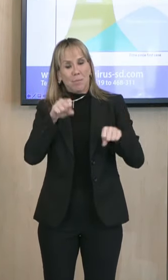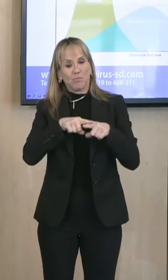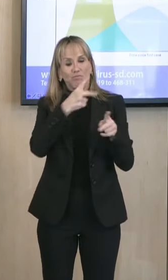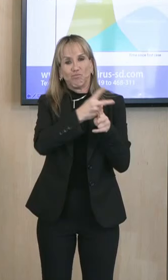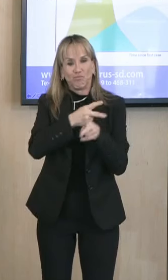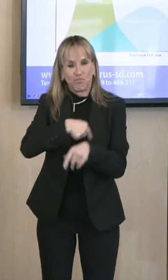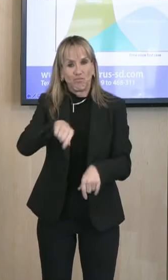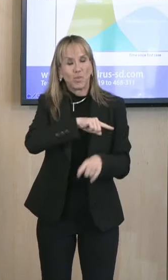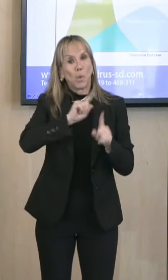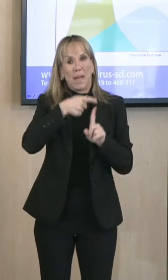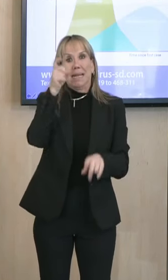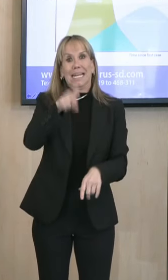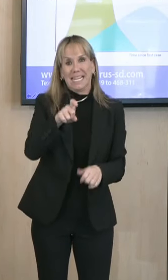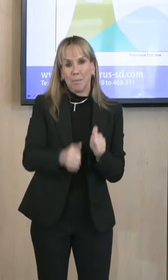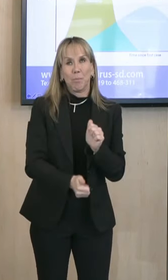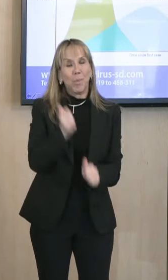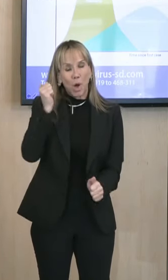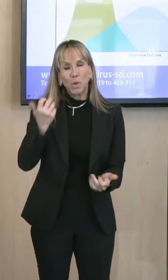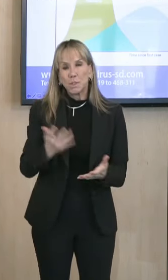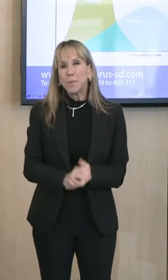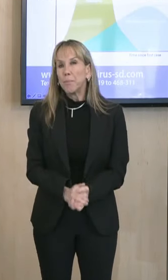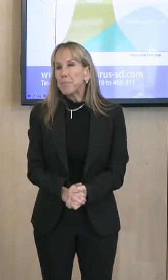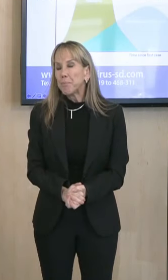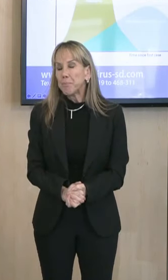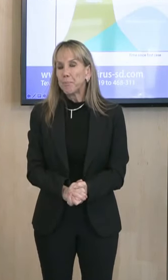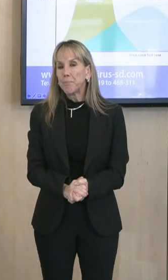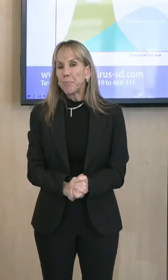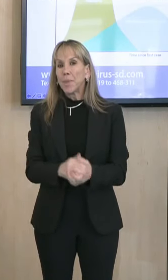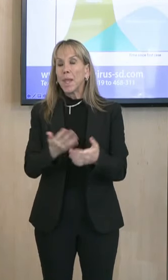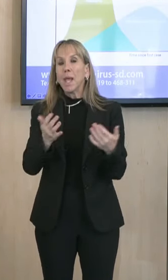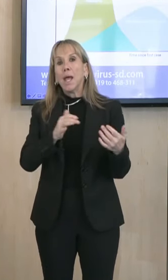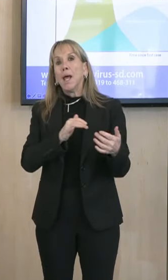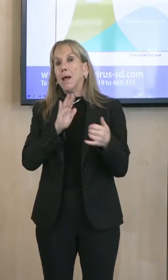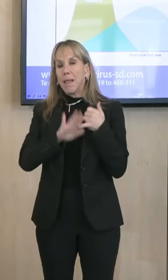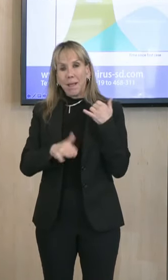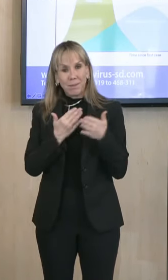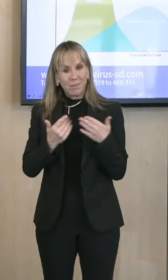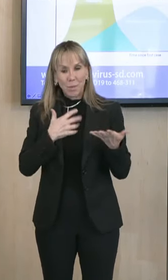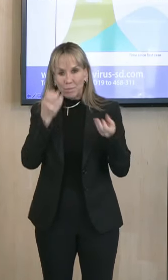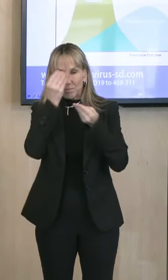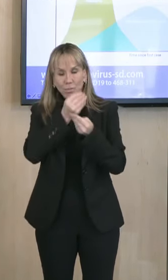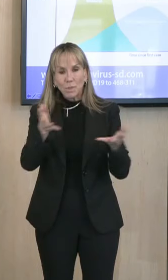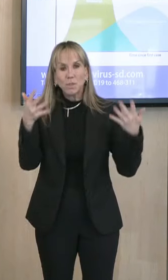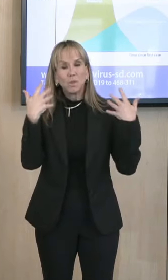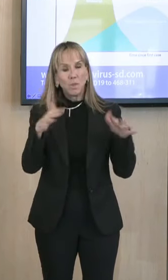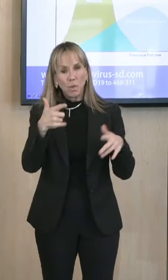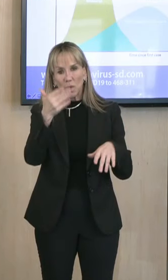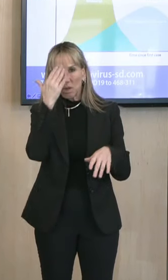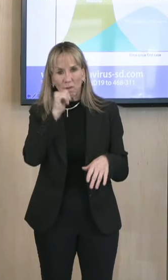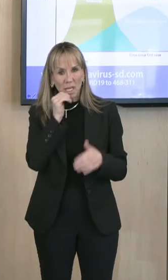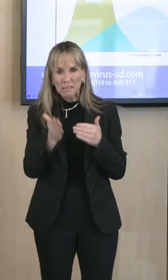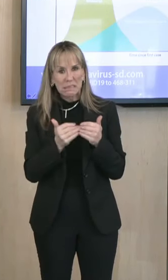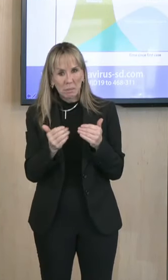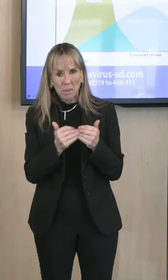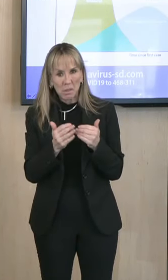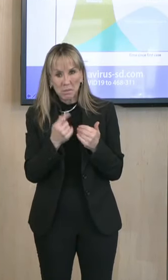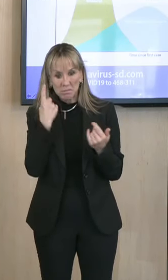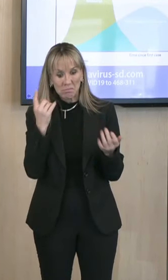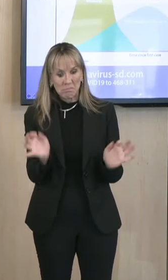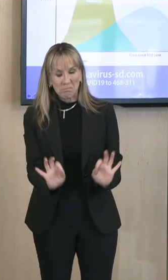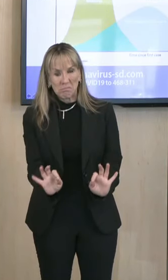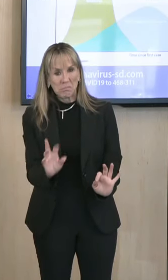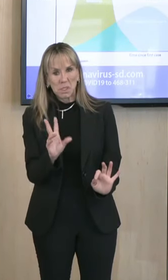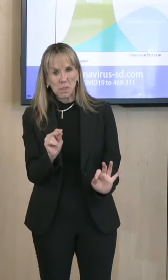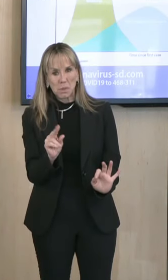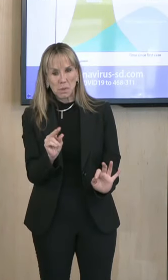thing that I want to say is what a collective effort is involved in doing this. We have different parts